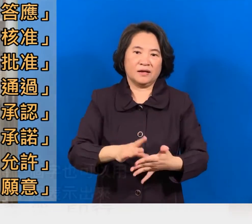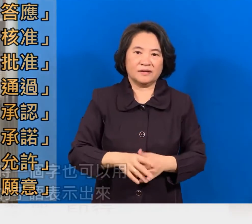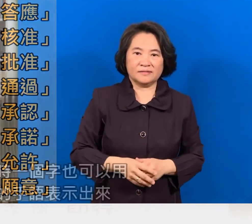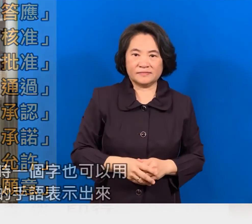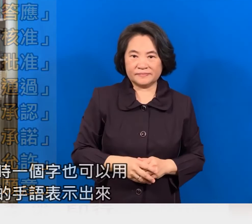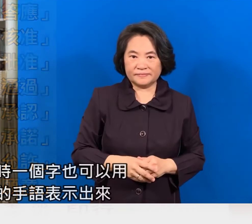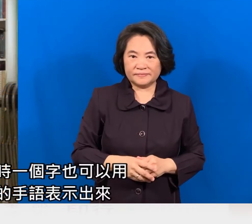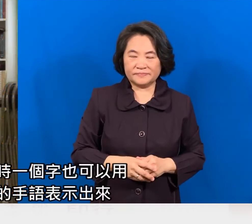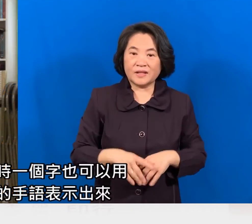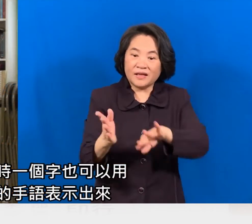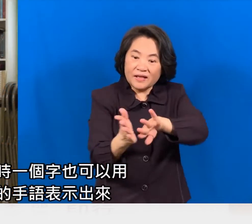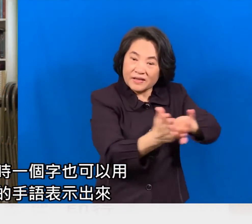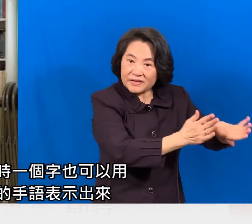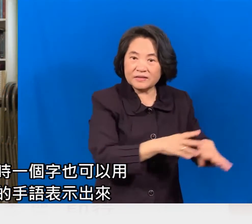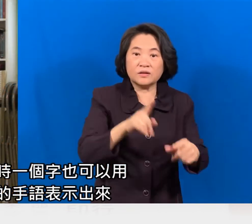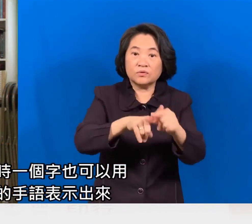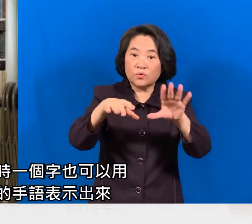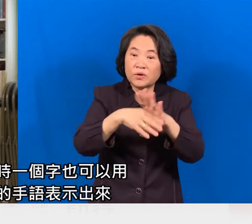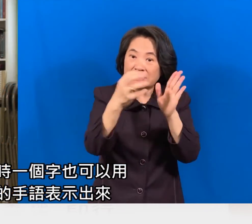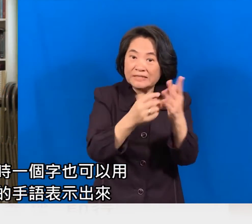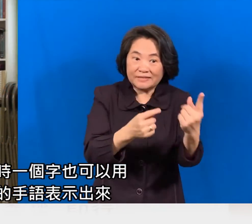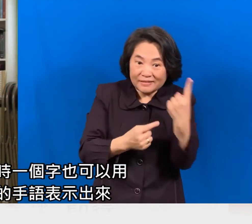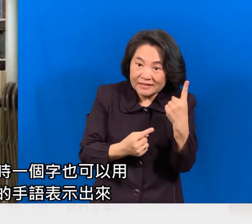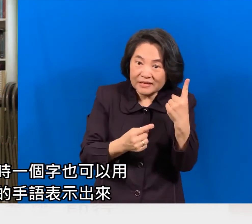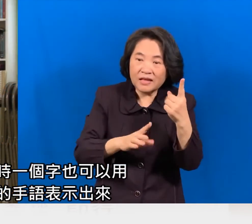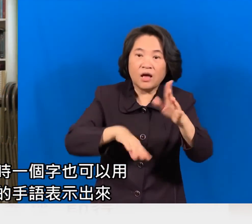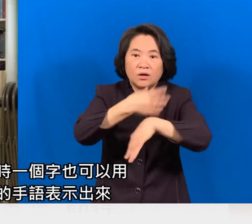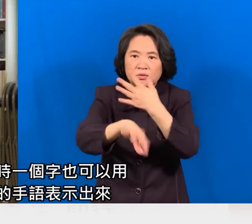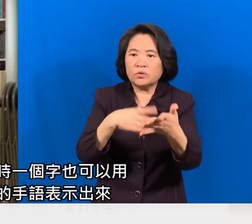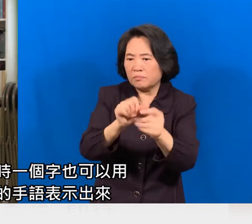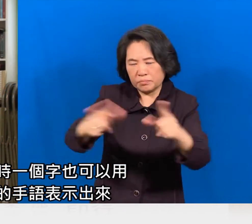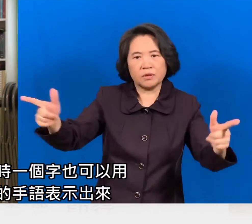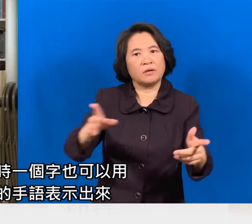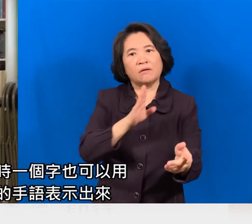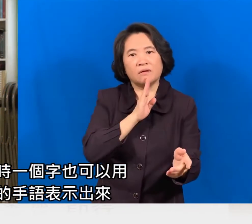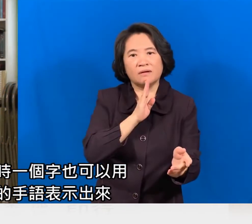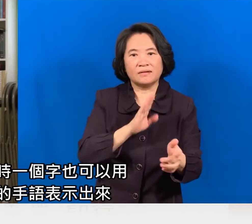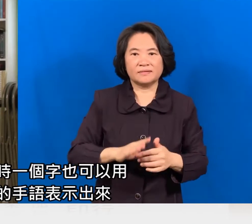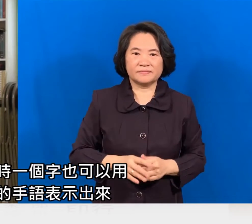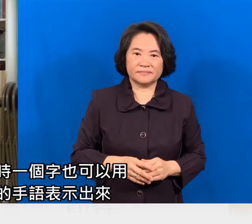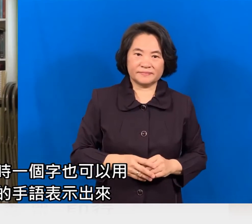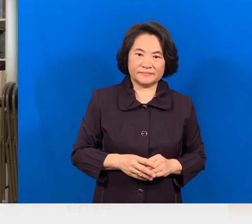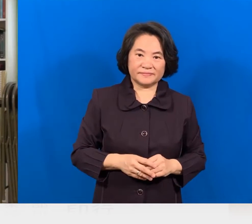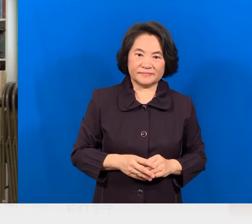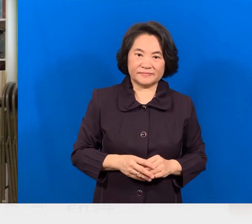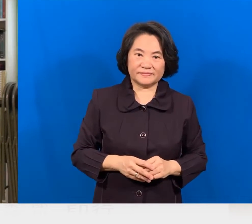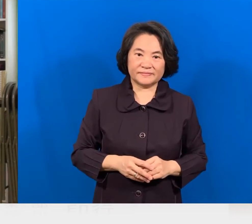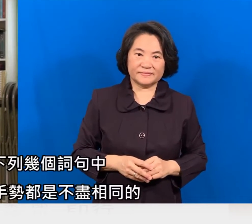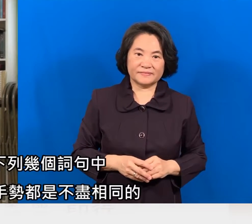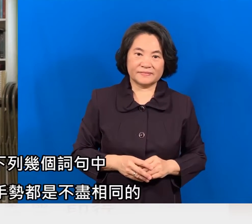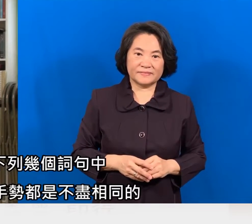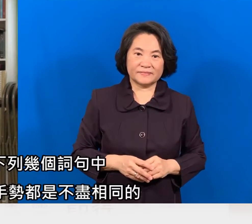willing. On the other hand, occasionally a single word in Chinese may be expressed in sign language by several different